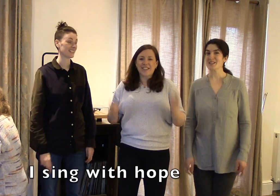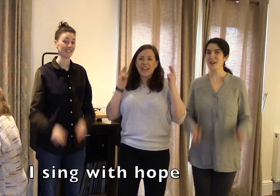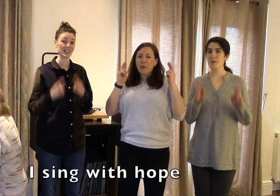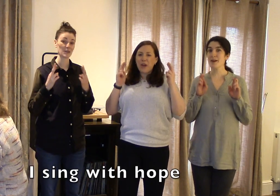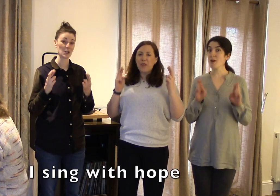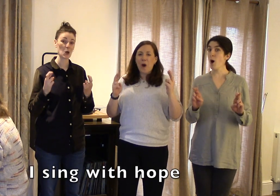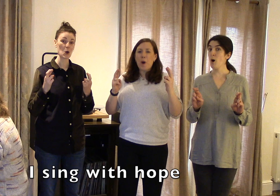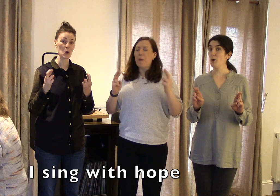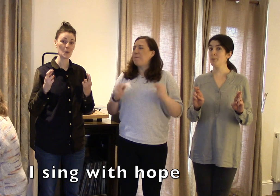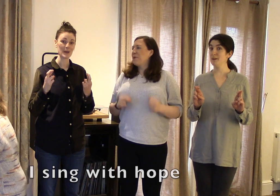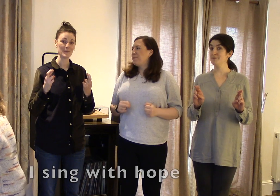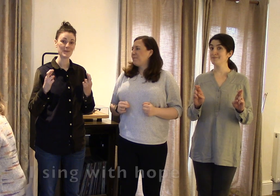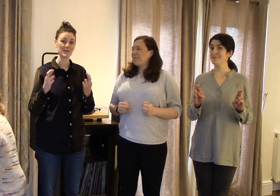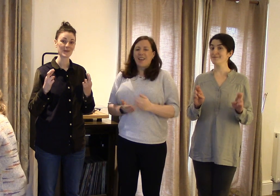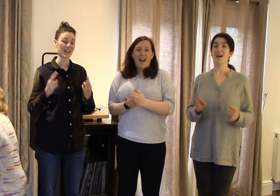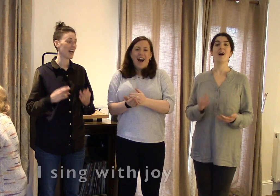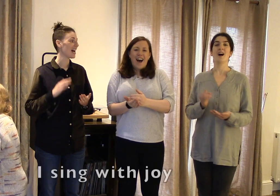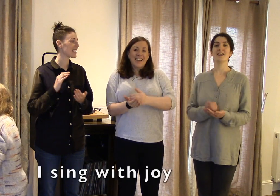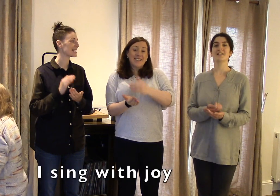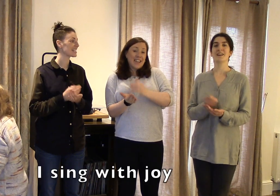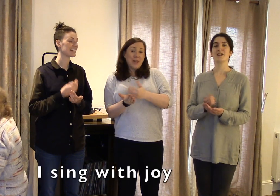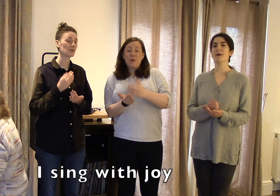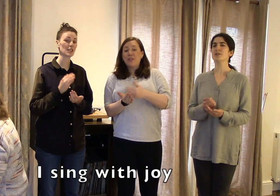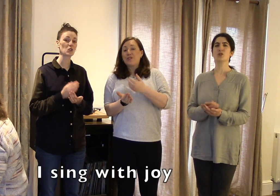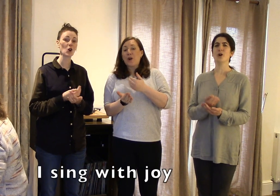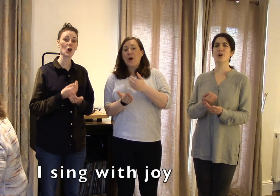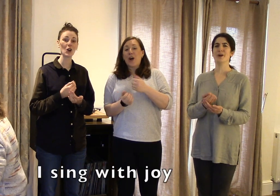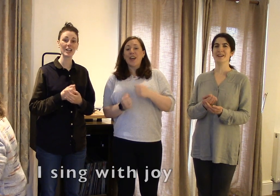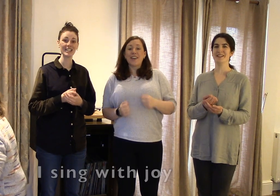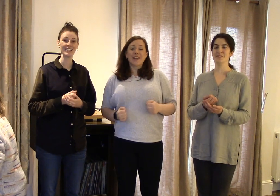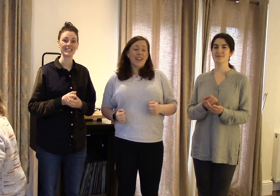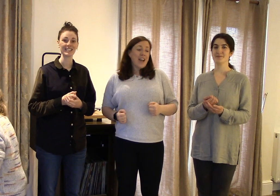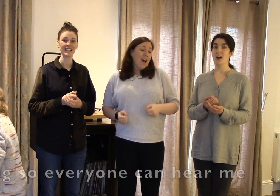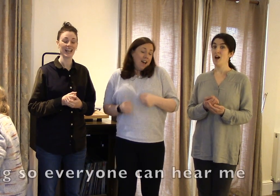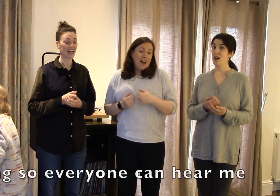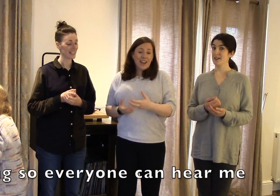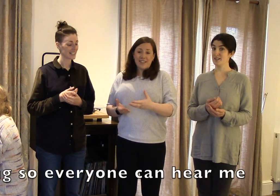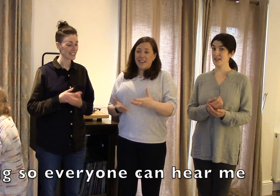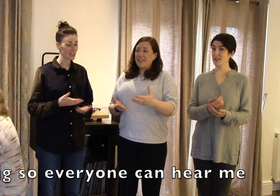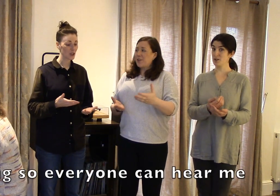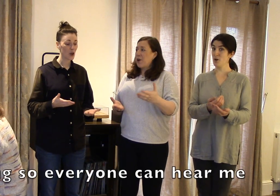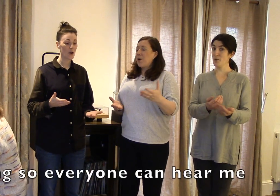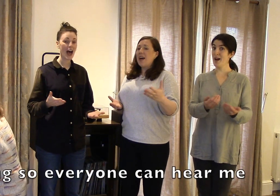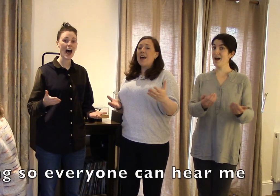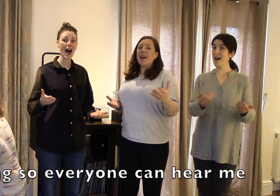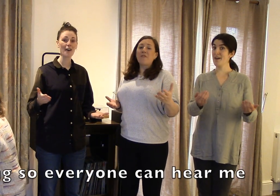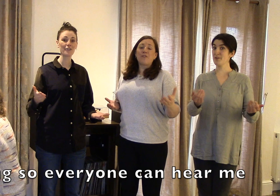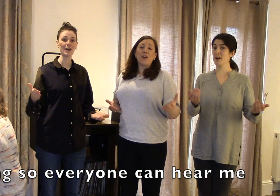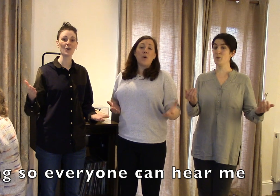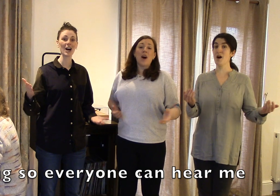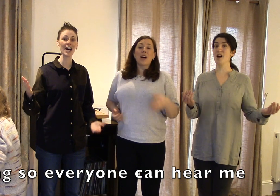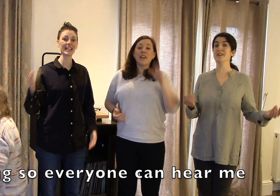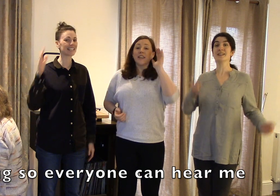sing with hope. I sing with joy. I sing so everyone